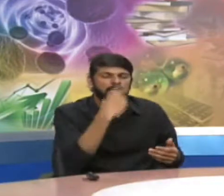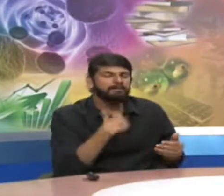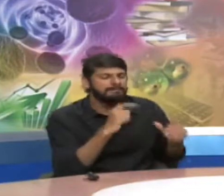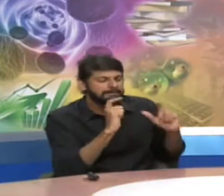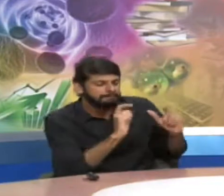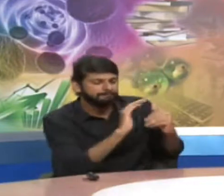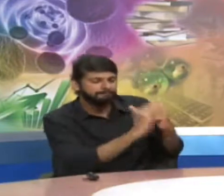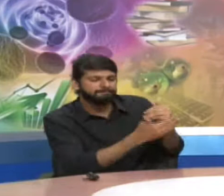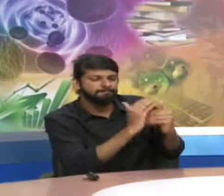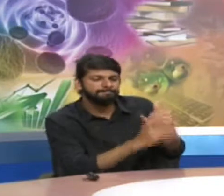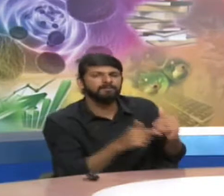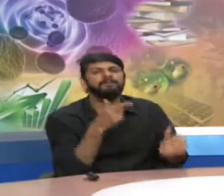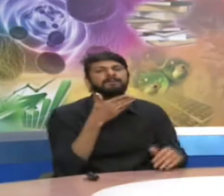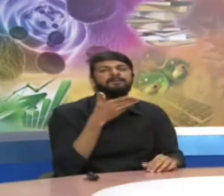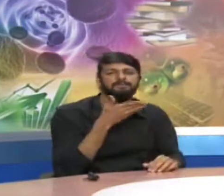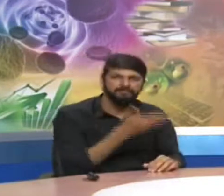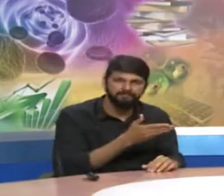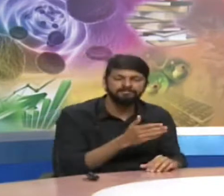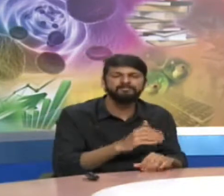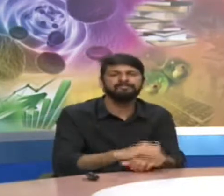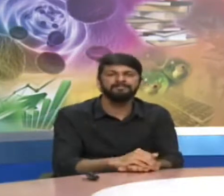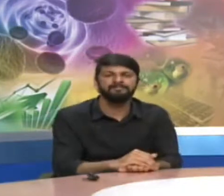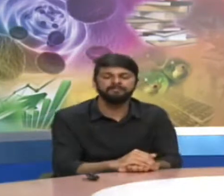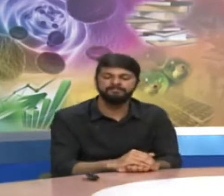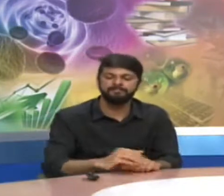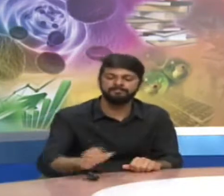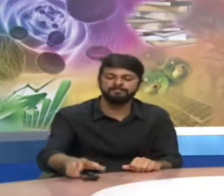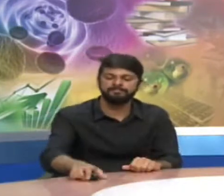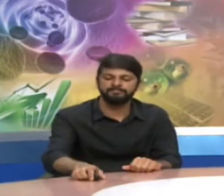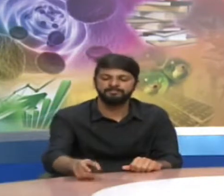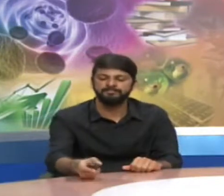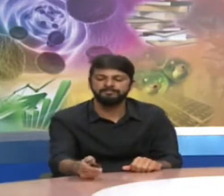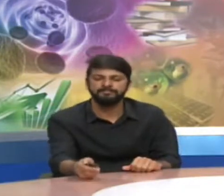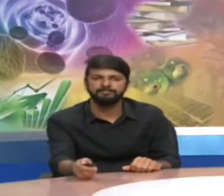And this is why he was consoling his wife.